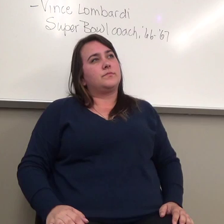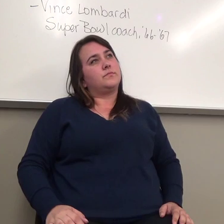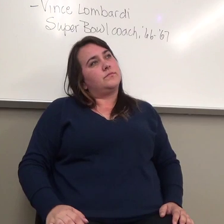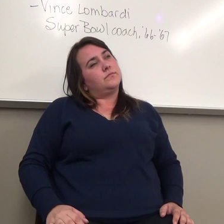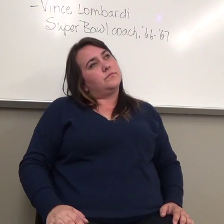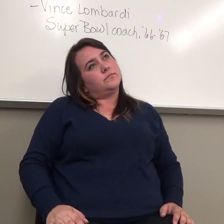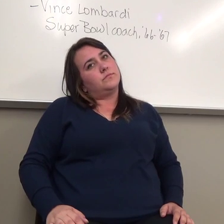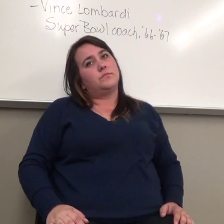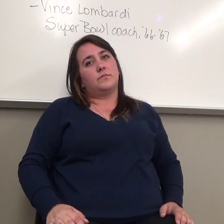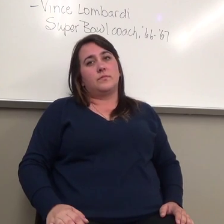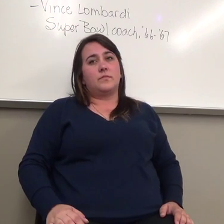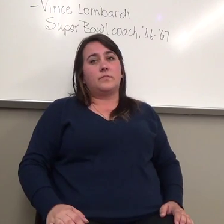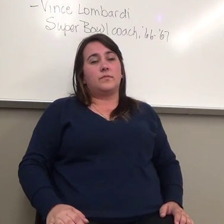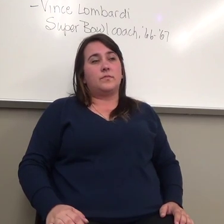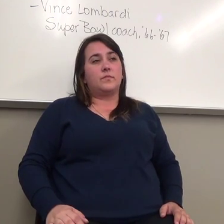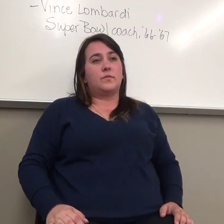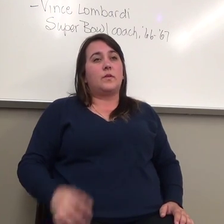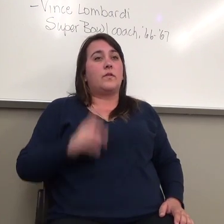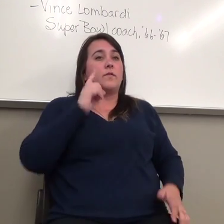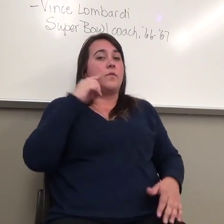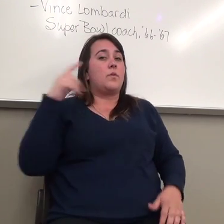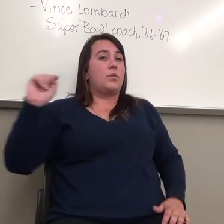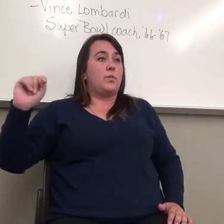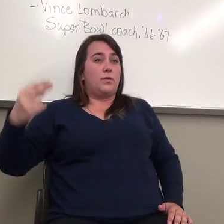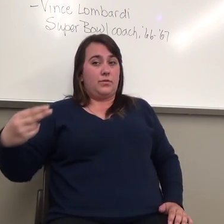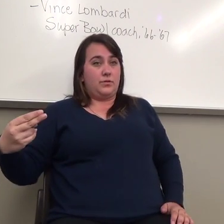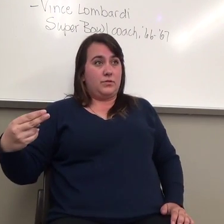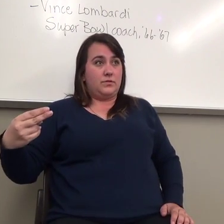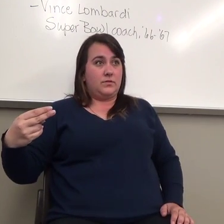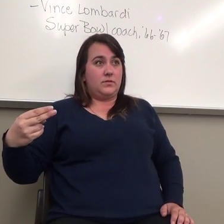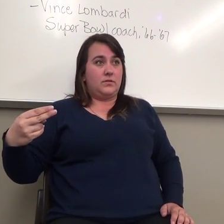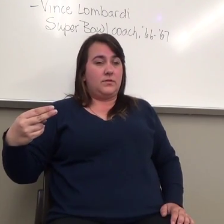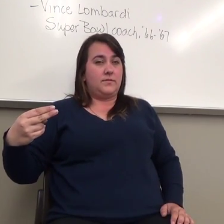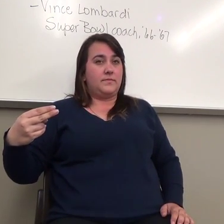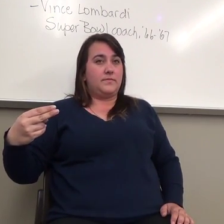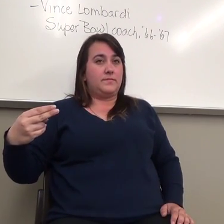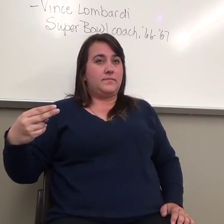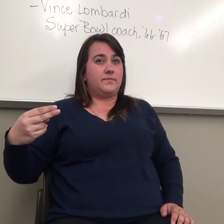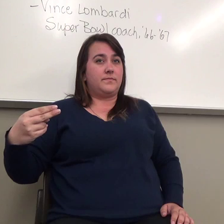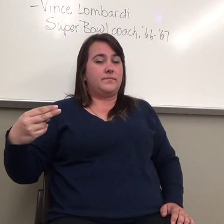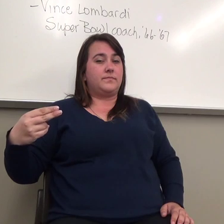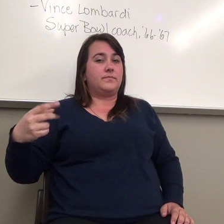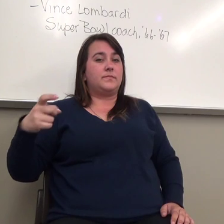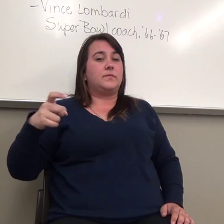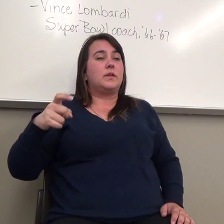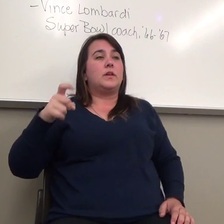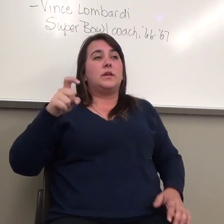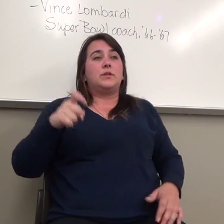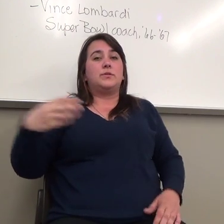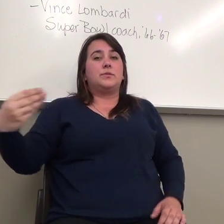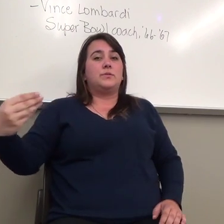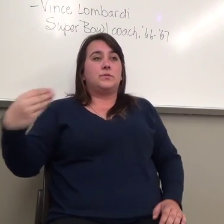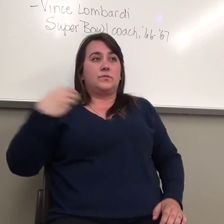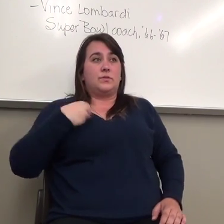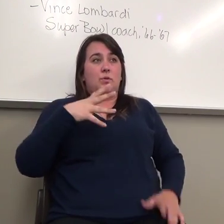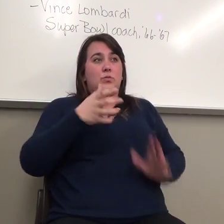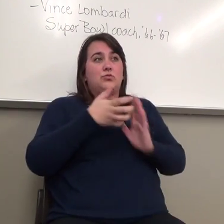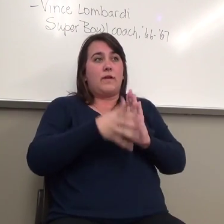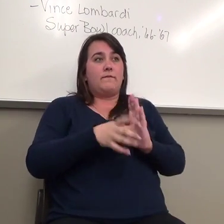we need to look at for next class meeting is not only do you need to turn your drafts in at the